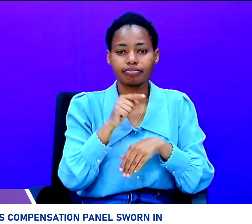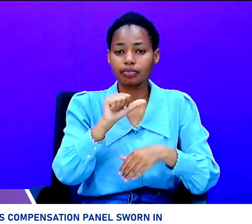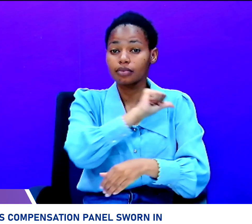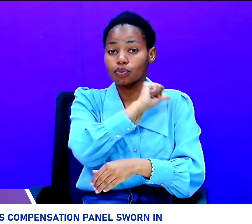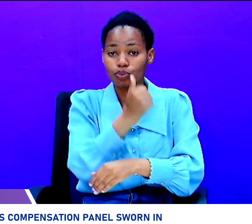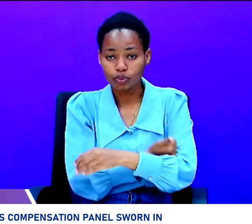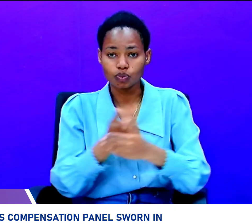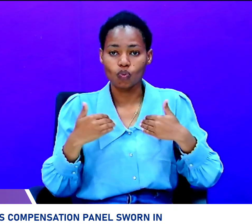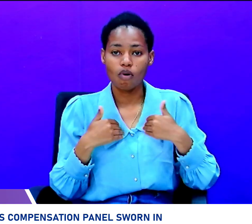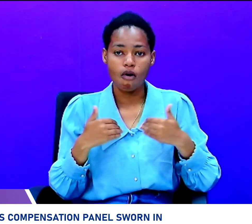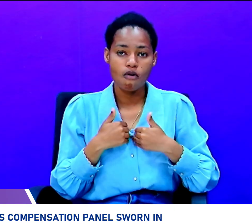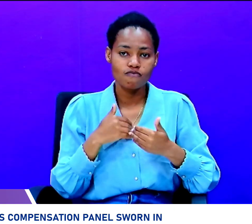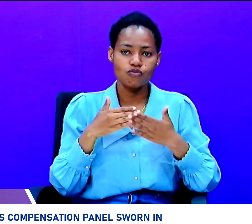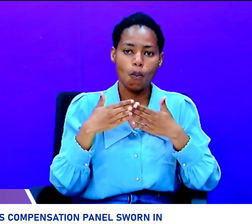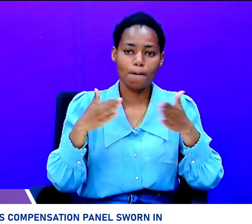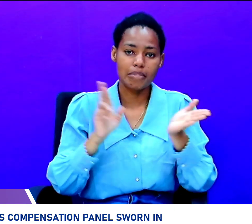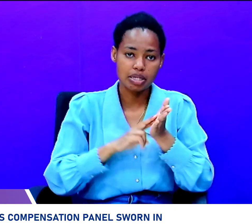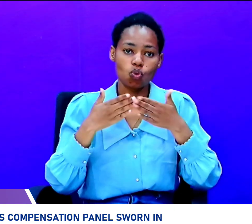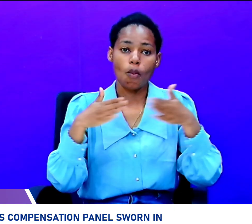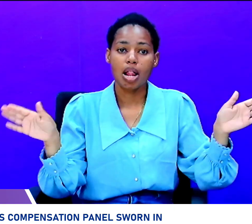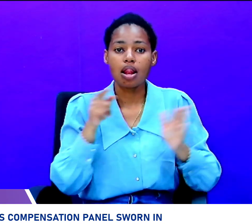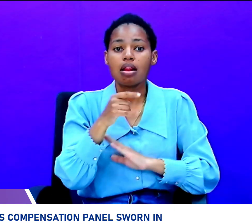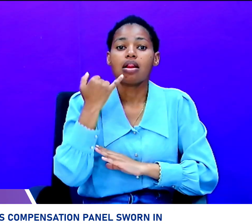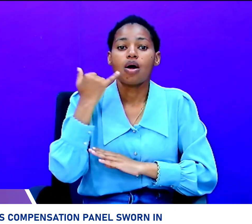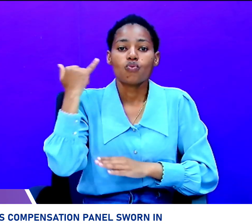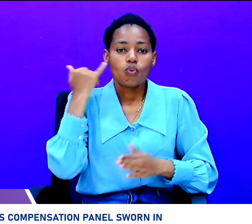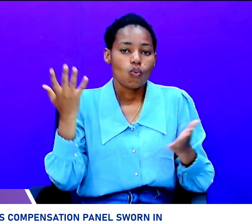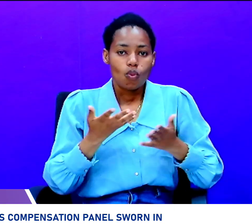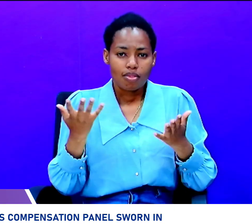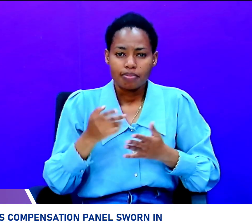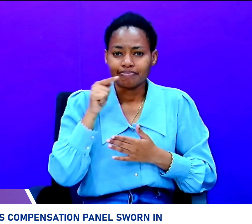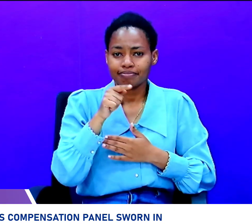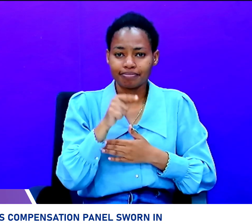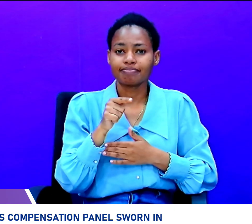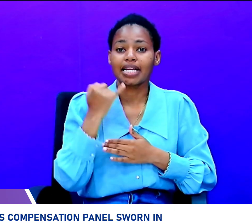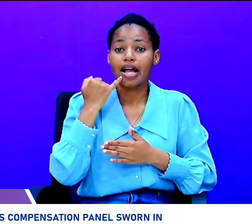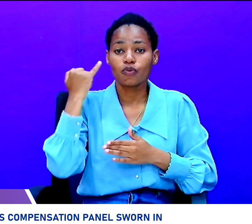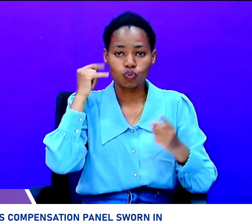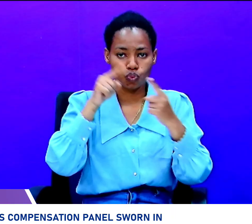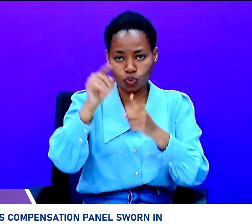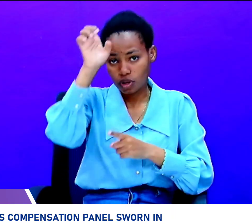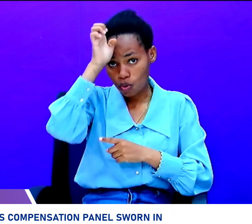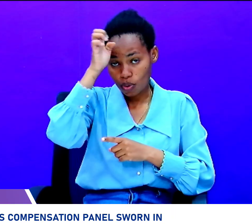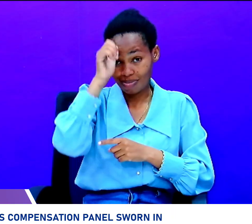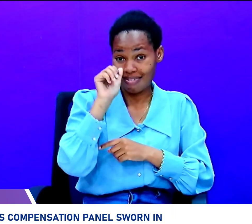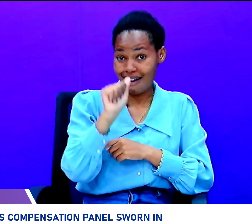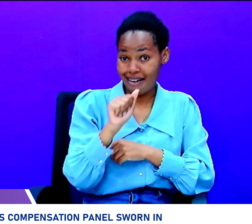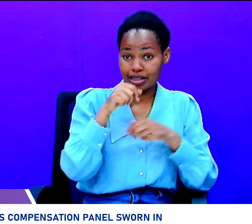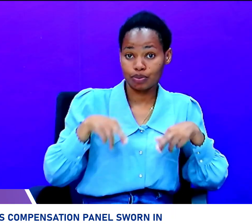law governance and rights of advocacy. Moving on, the Kenya